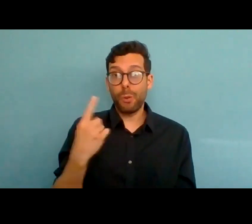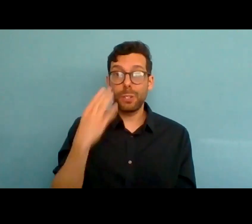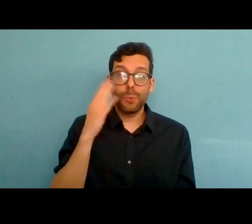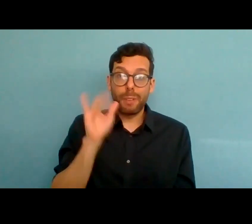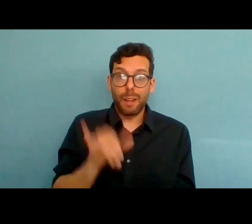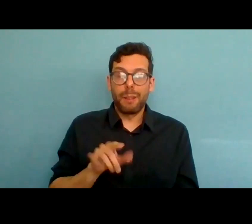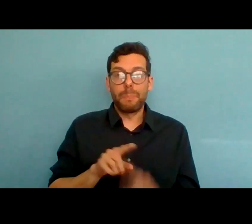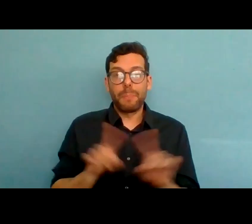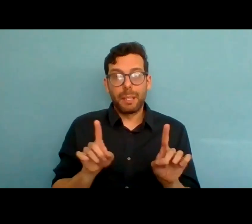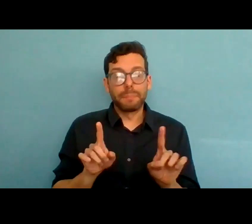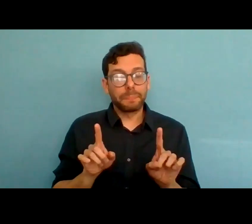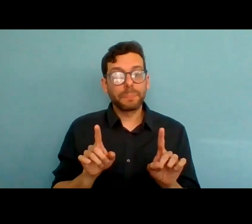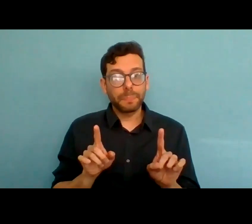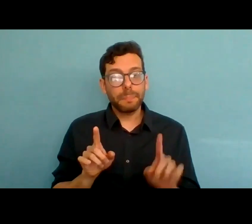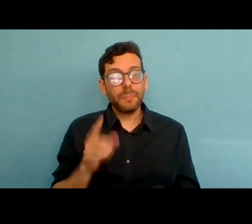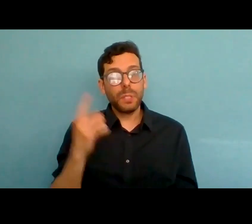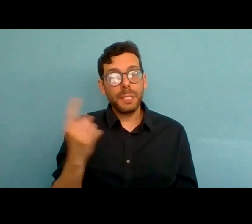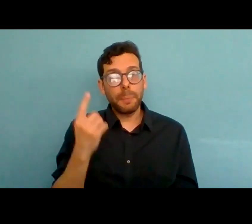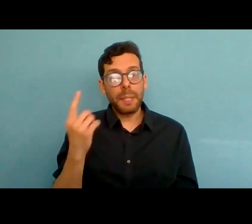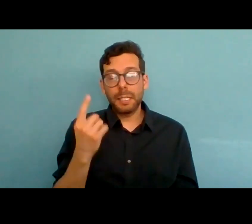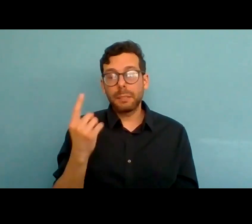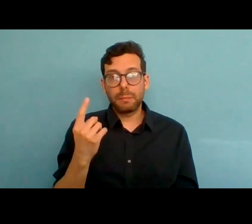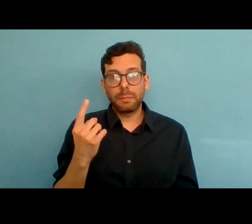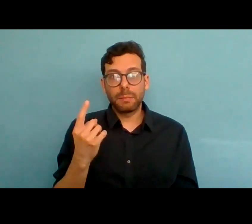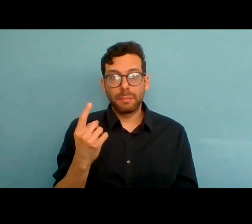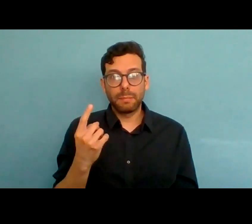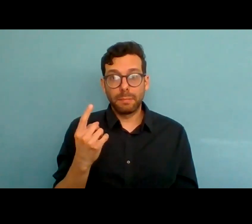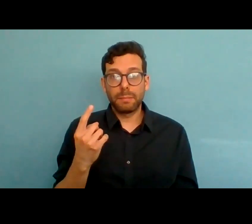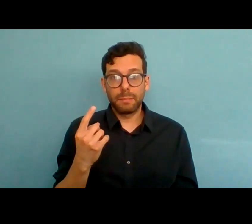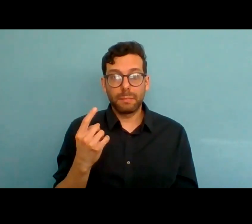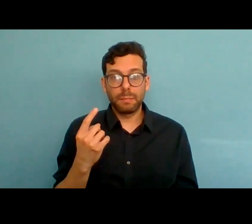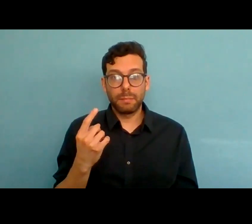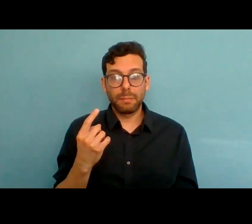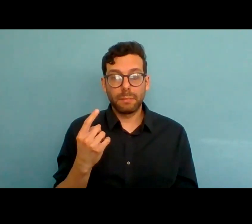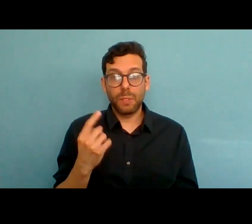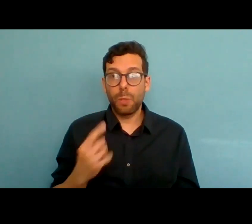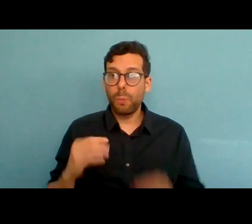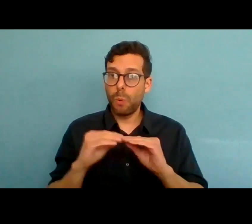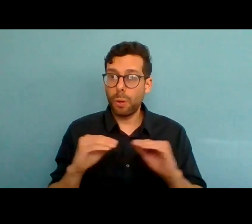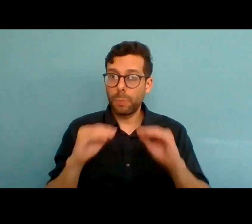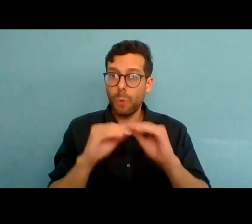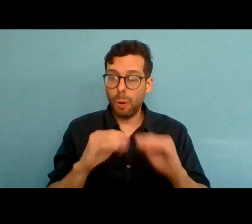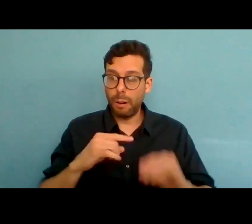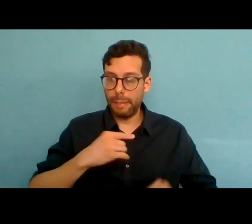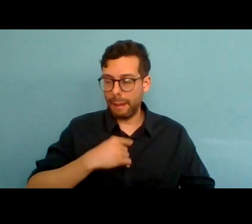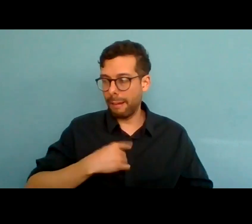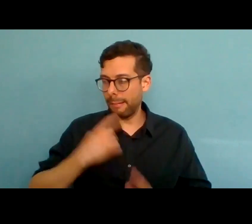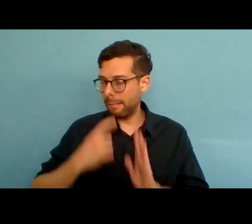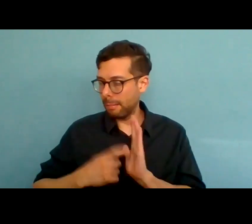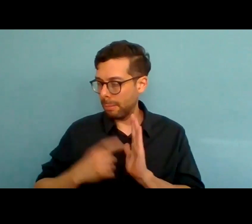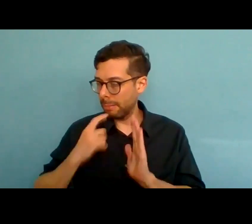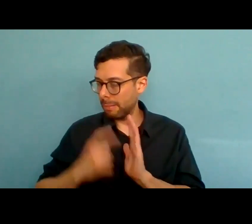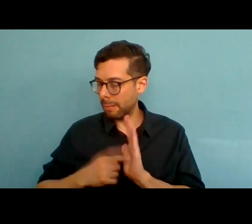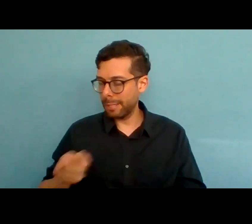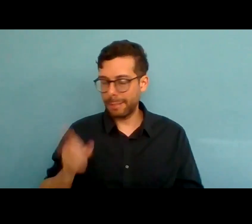so that was certainly something that the further along in my career, the more I became more aware of that. And I find it